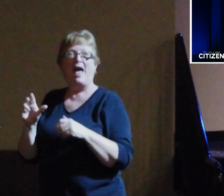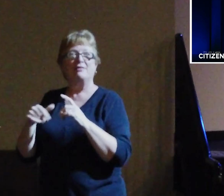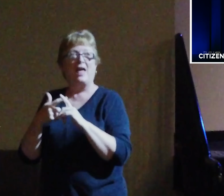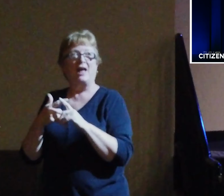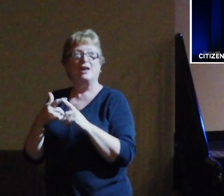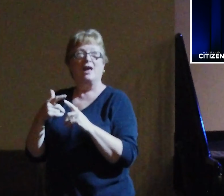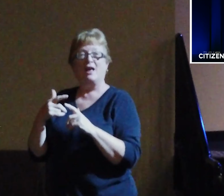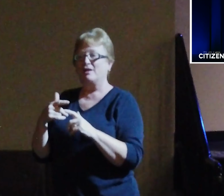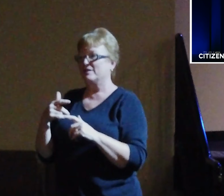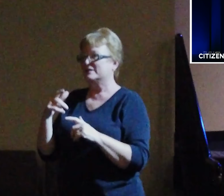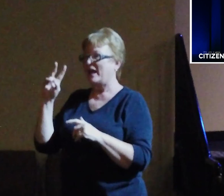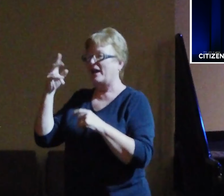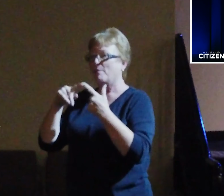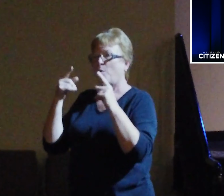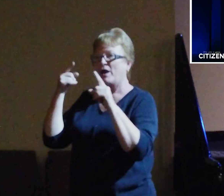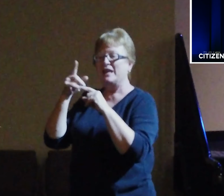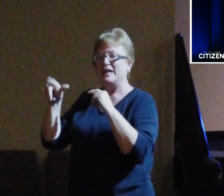witness.